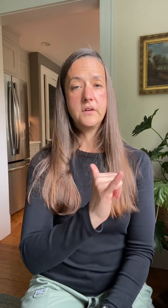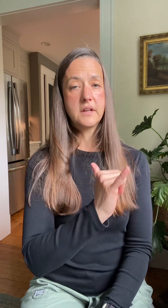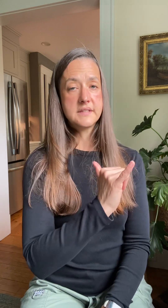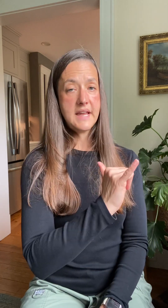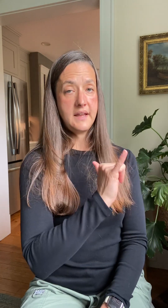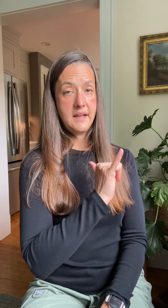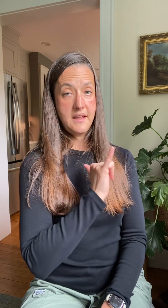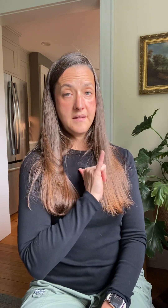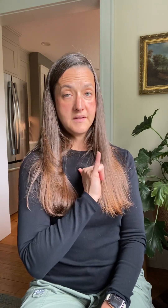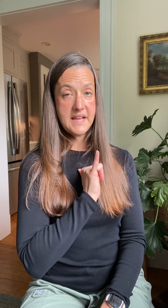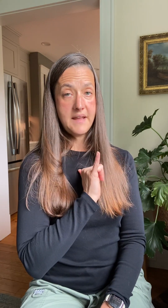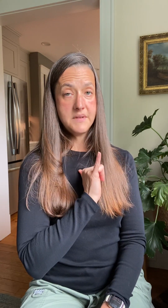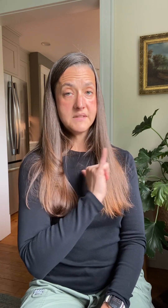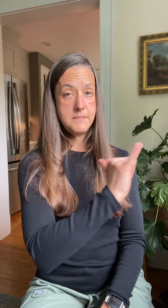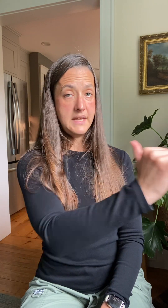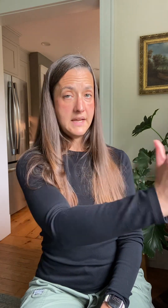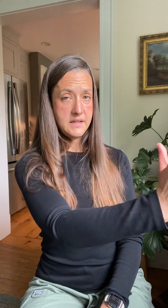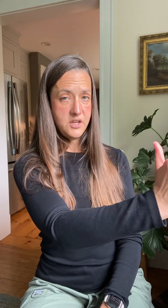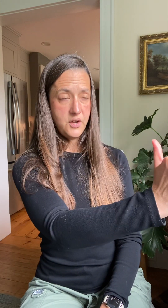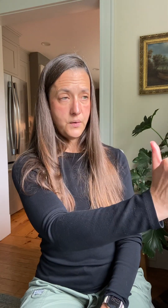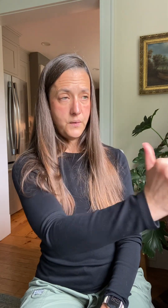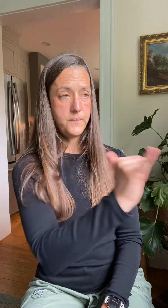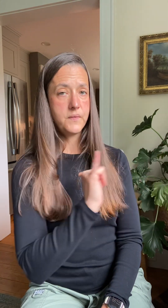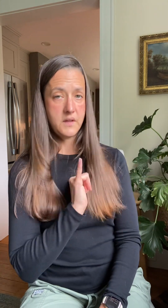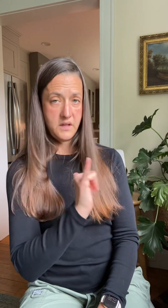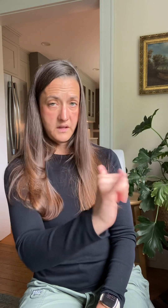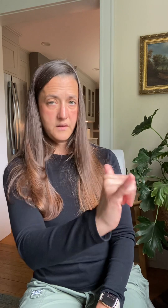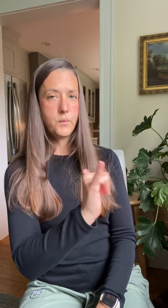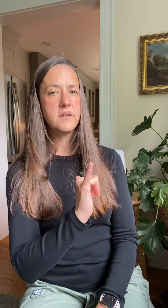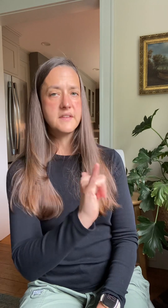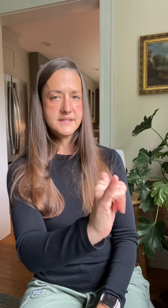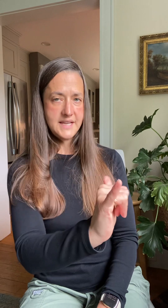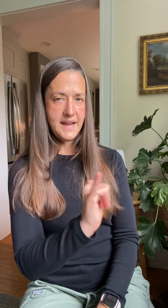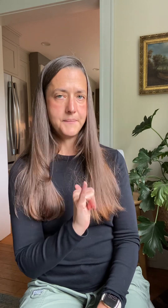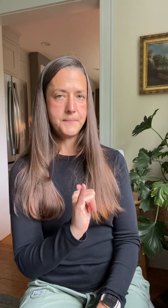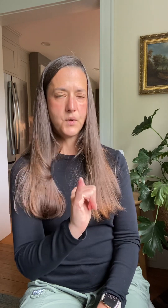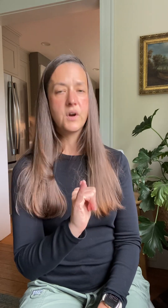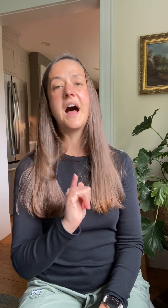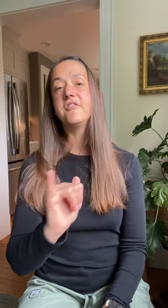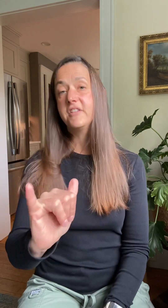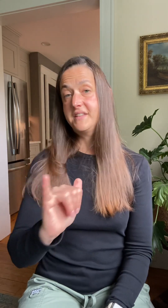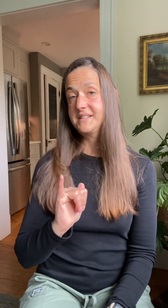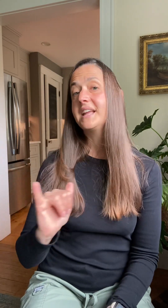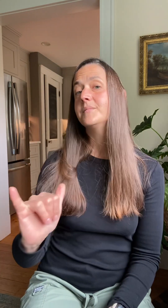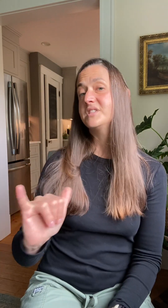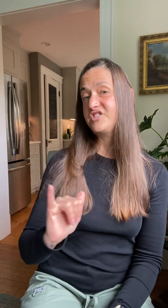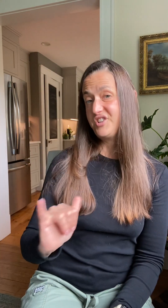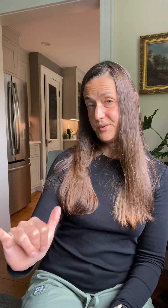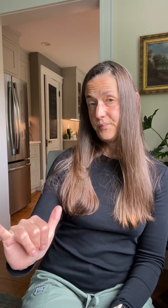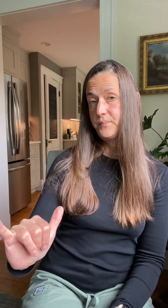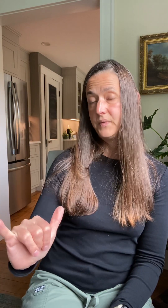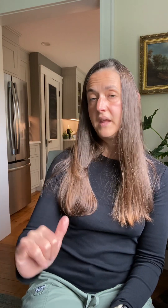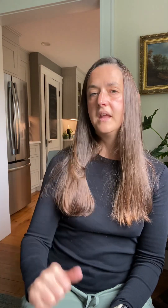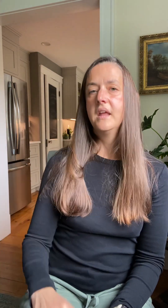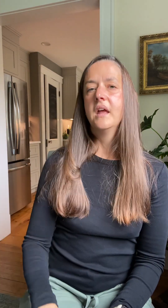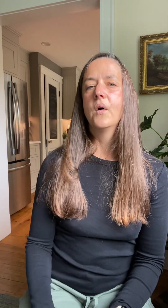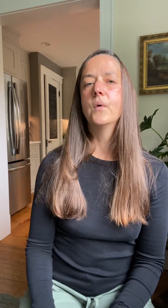can say same as me and you, we're the same, or I feel the same as you. Or you